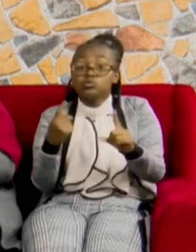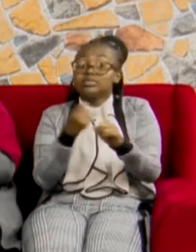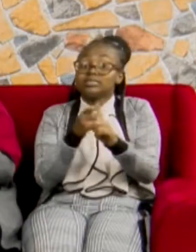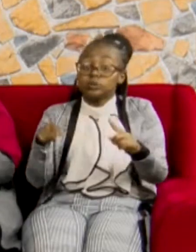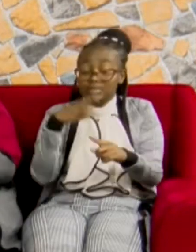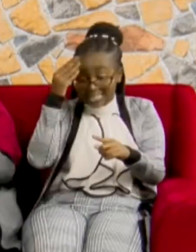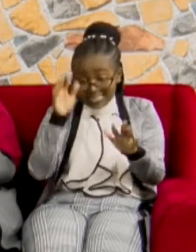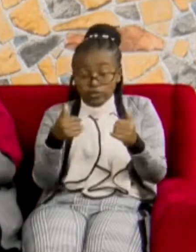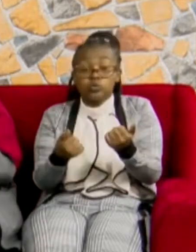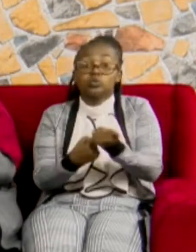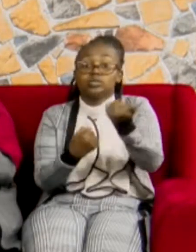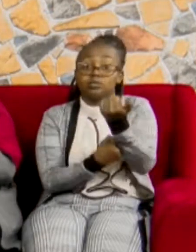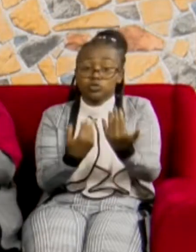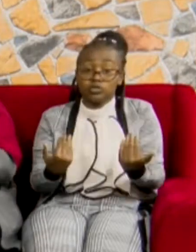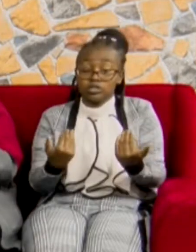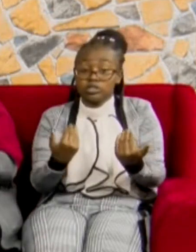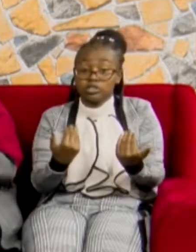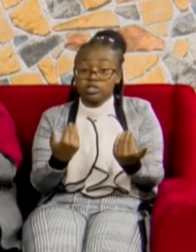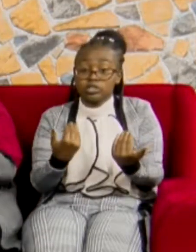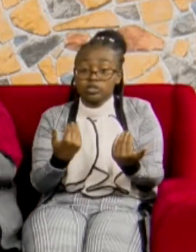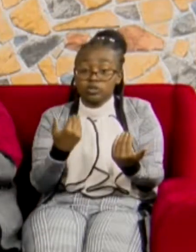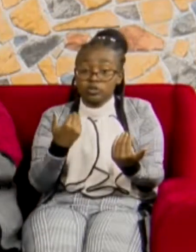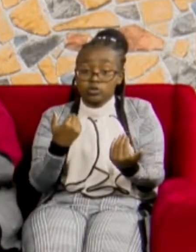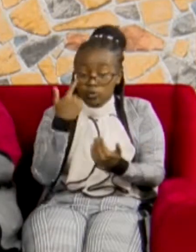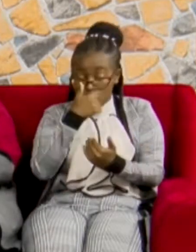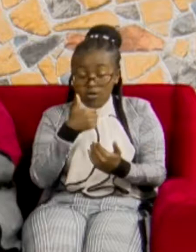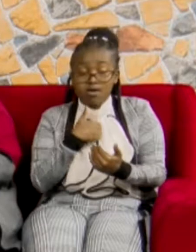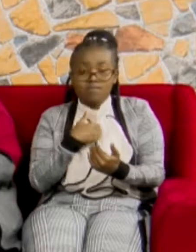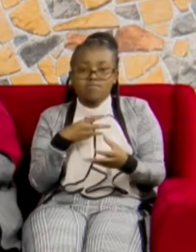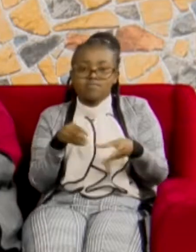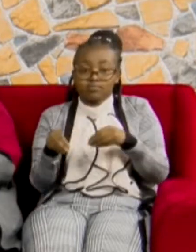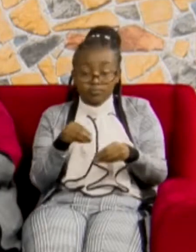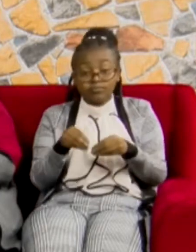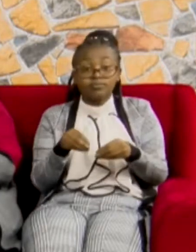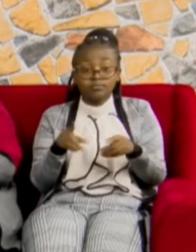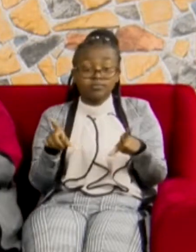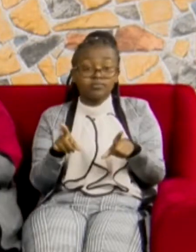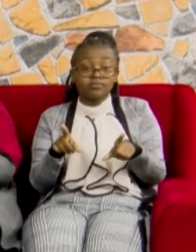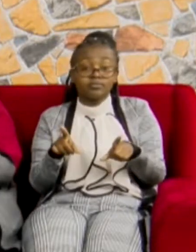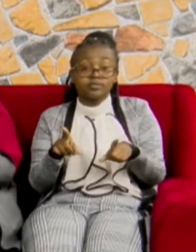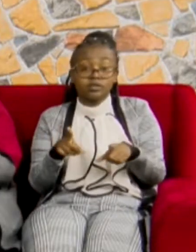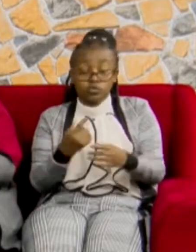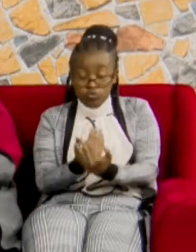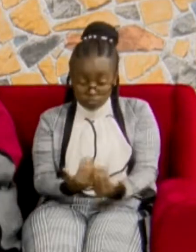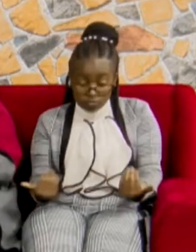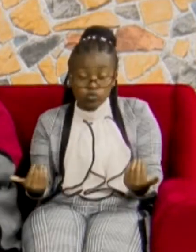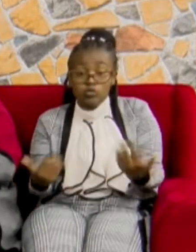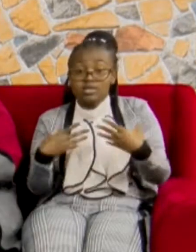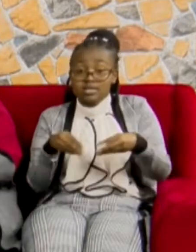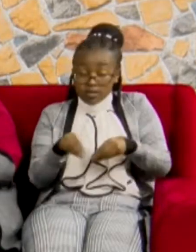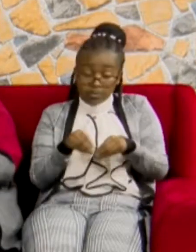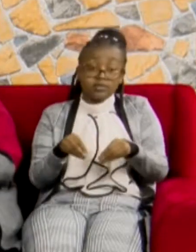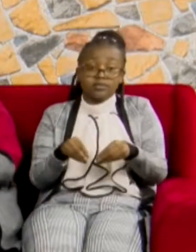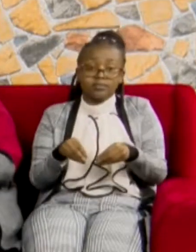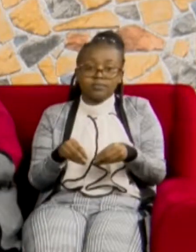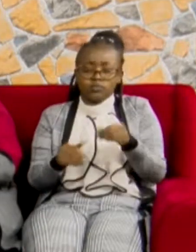learning about how to support children of all abilities, and that's mostly childhood disability. And